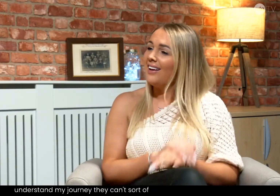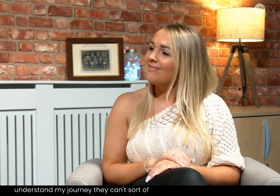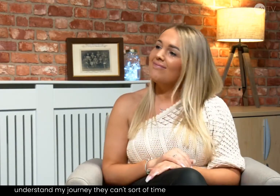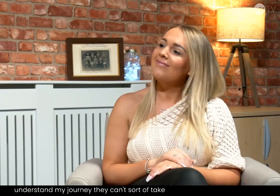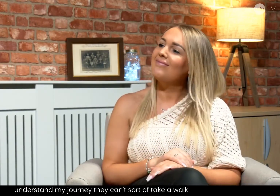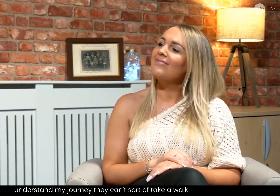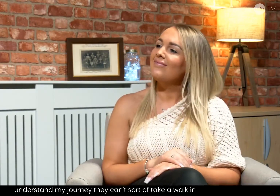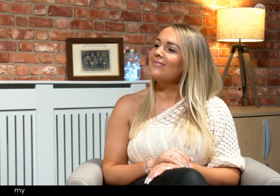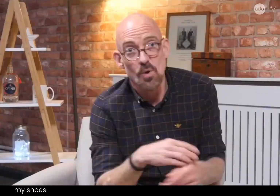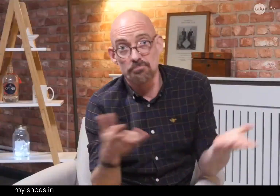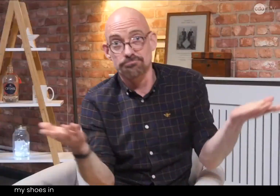what I've been through.